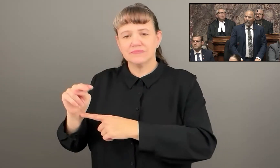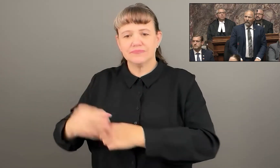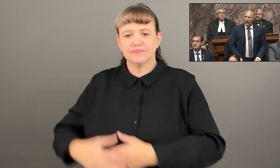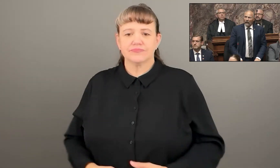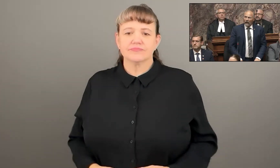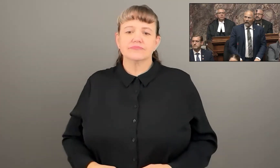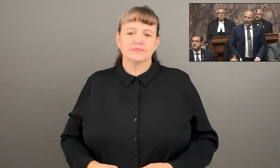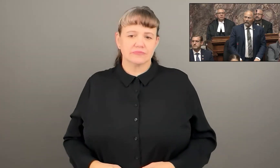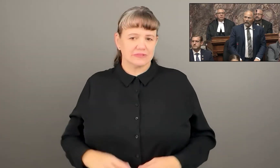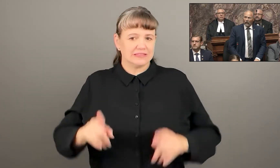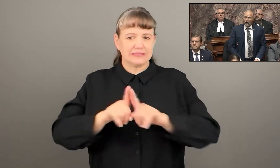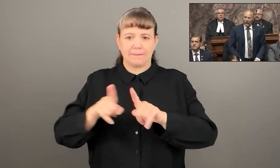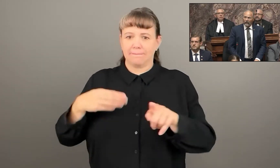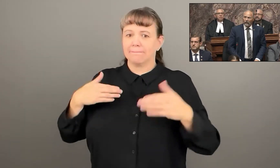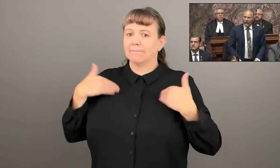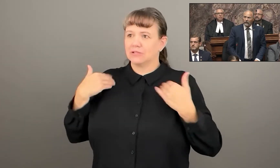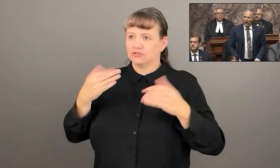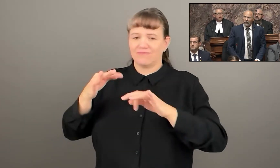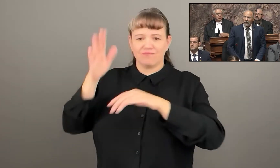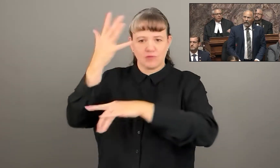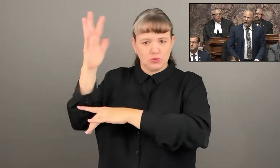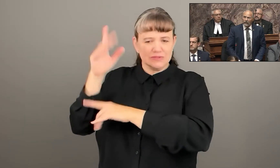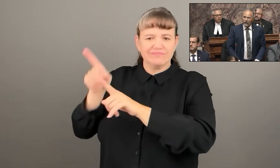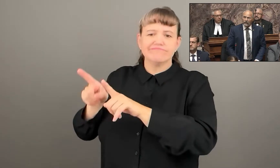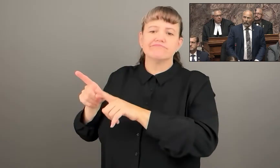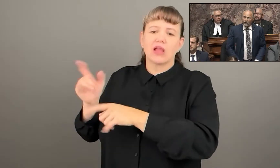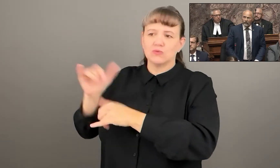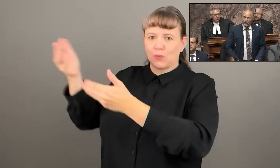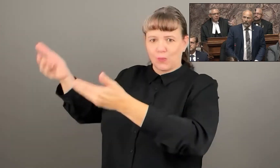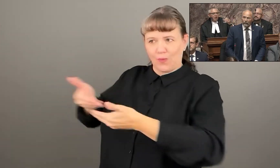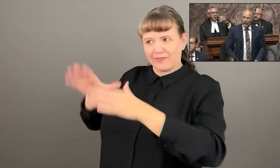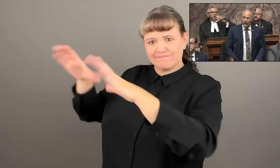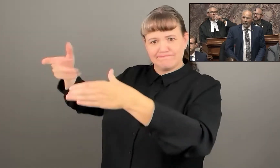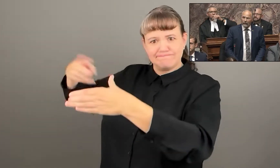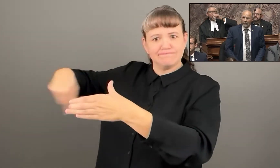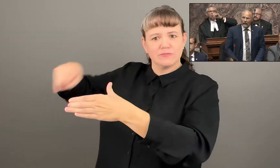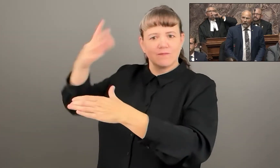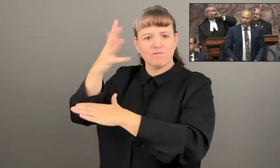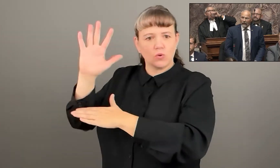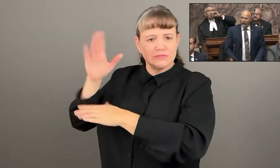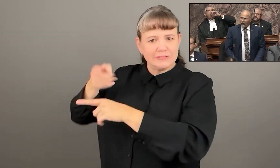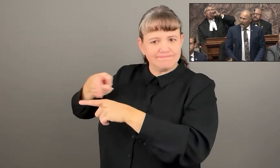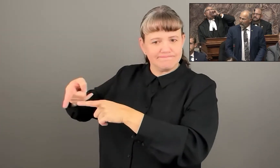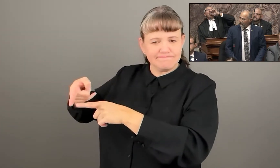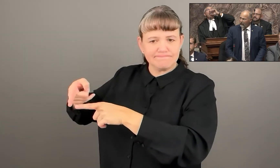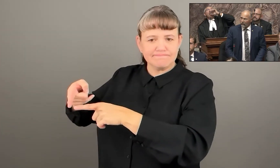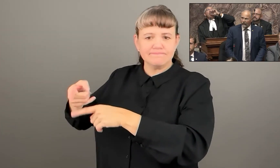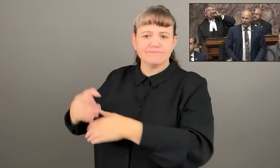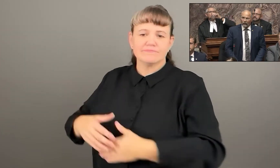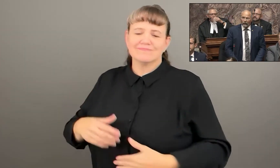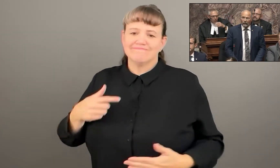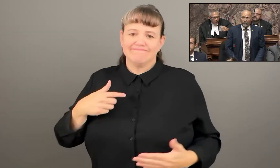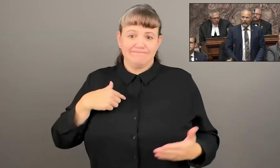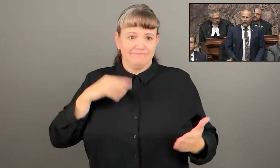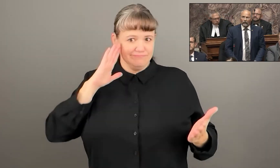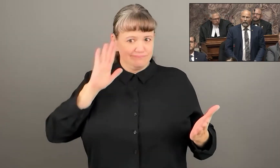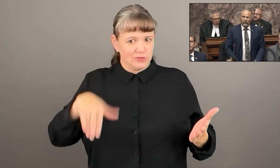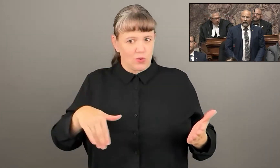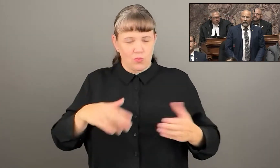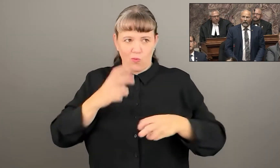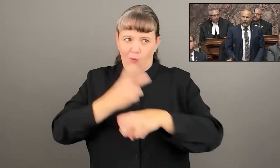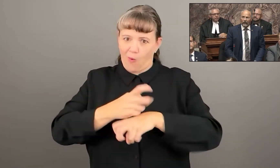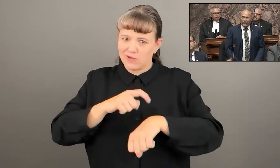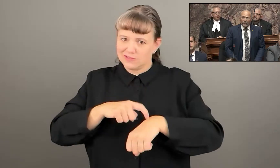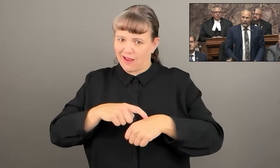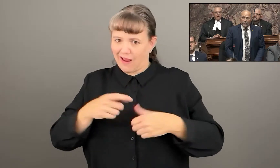as well. You know, we do have challenging times in this forest industry in British Columbia. We had a very good meeting with them earlier in the day, and we're going to be